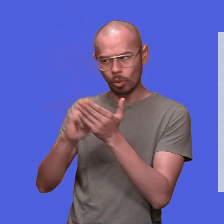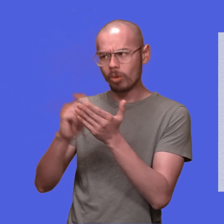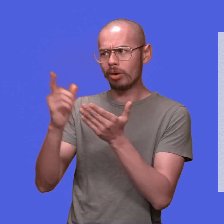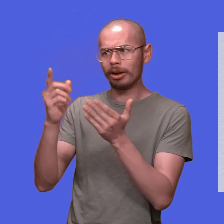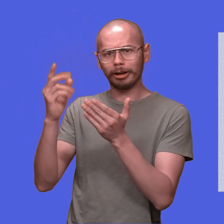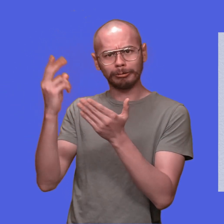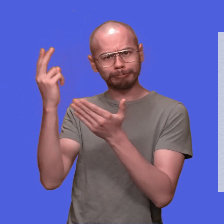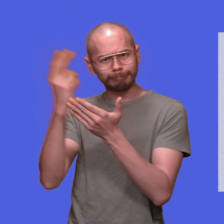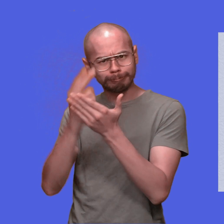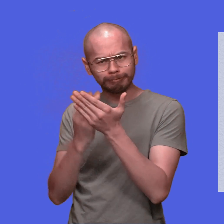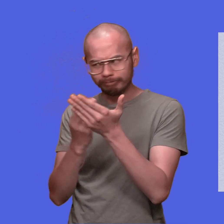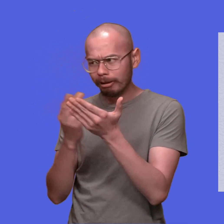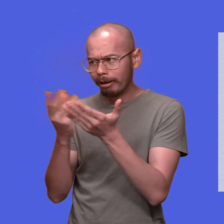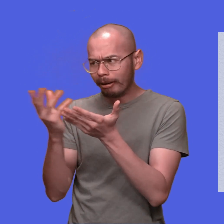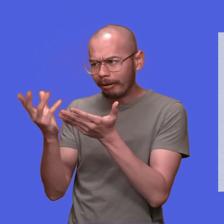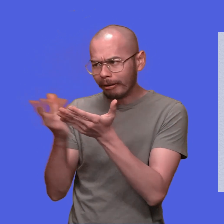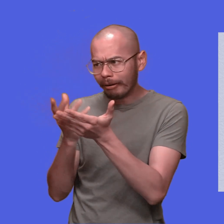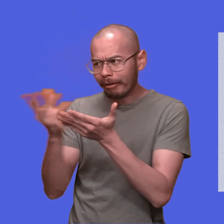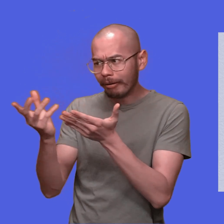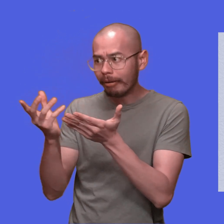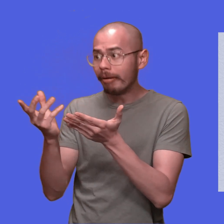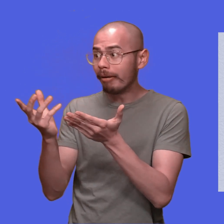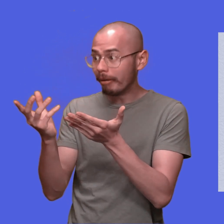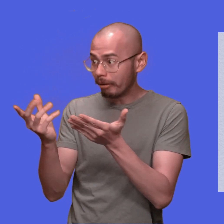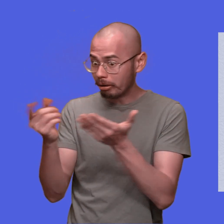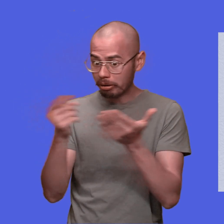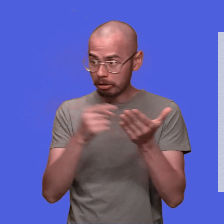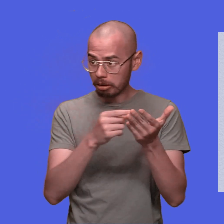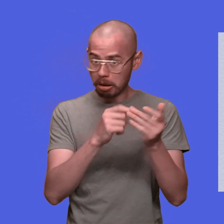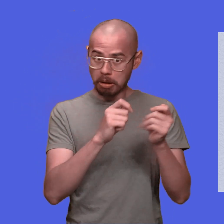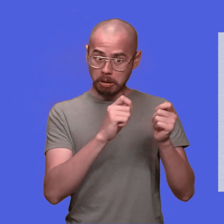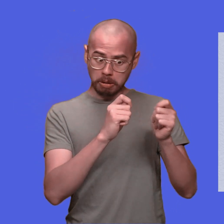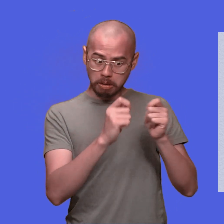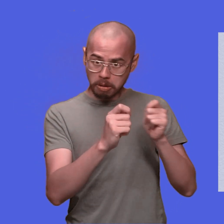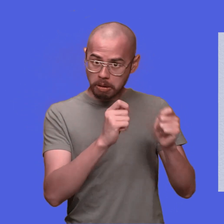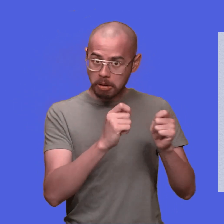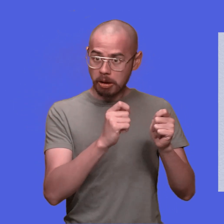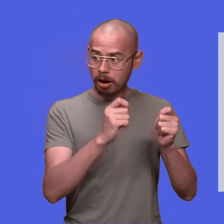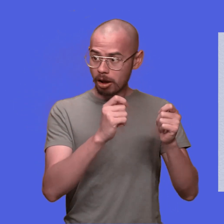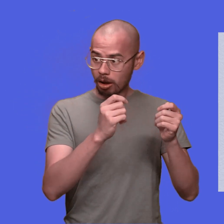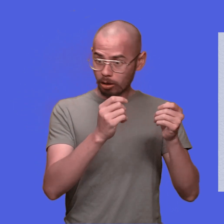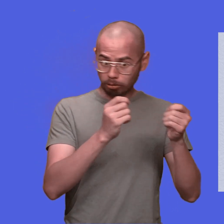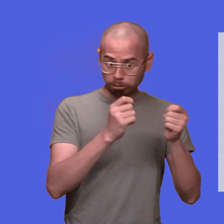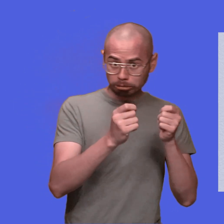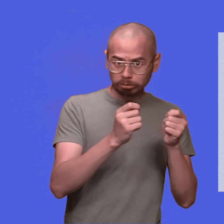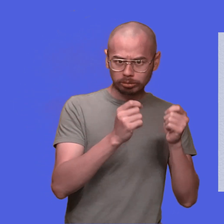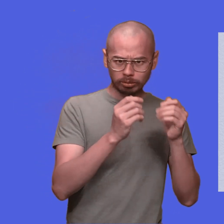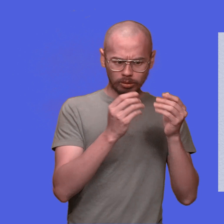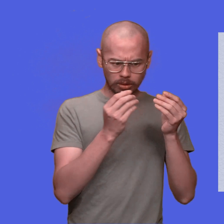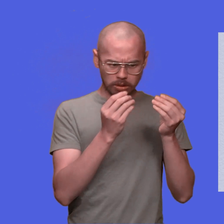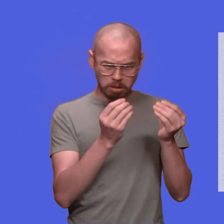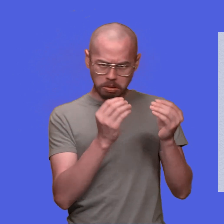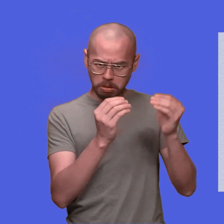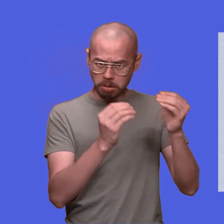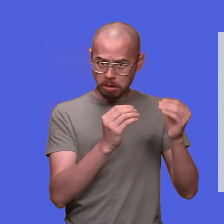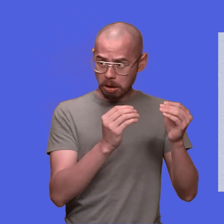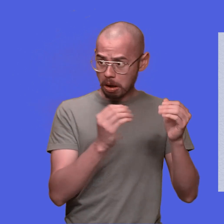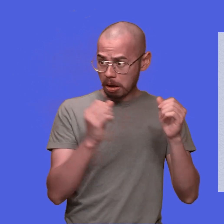are intellectual property licenses that permit free use of copying, distributing, editing, remixing, selling, and/or building